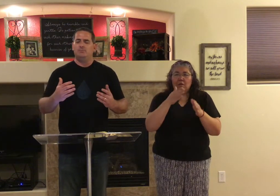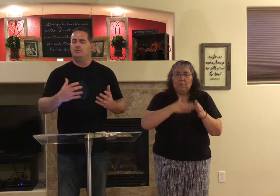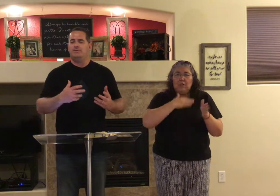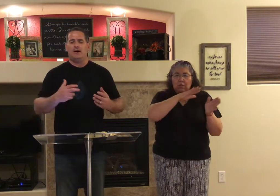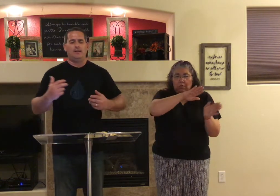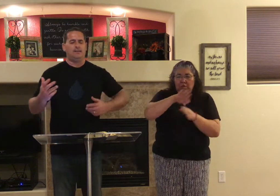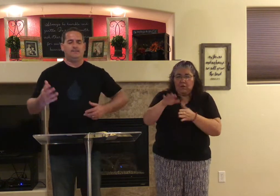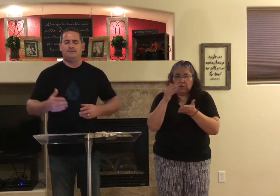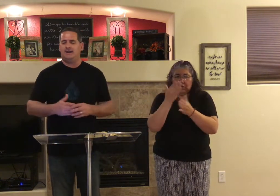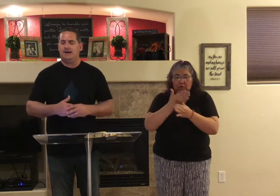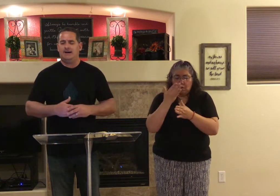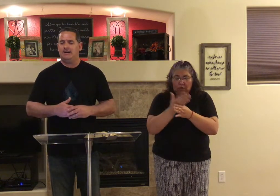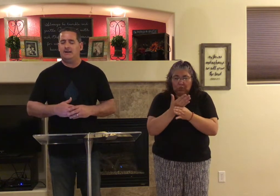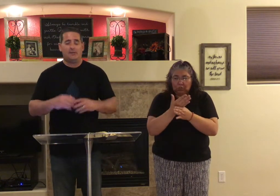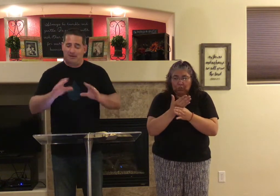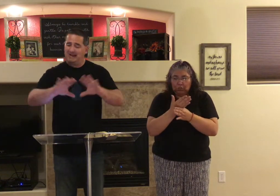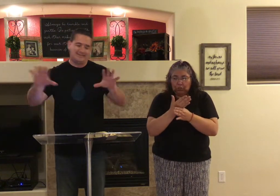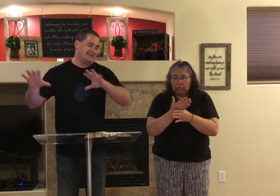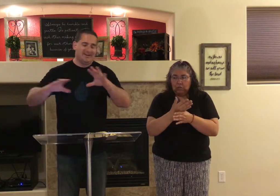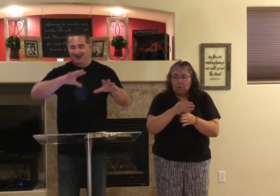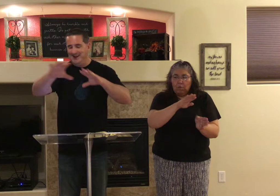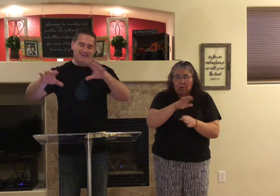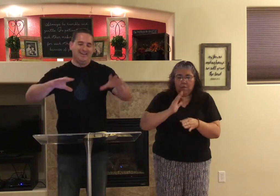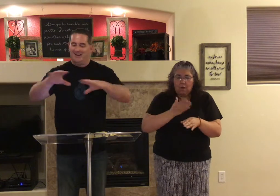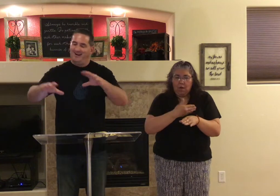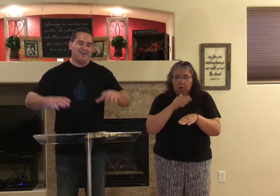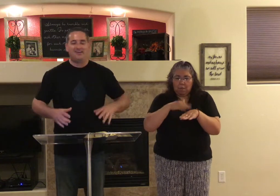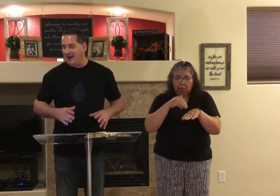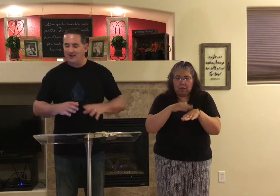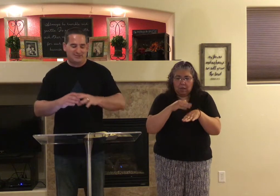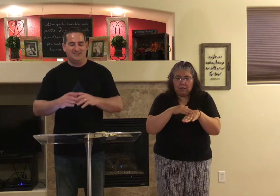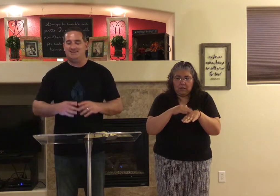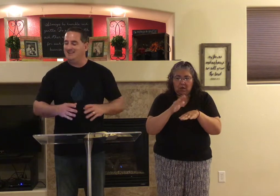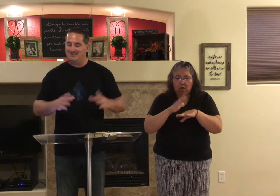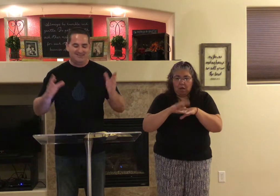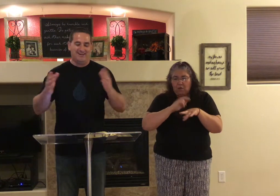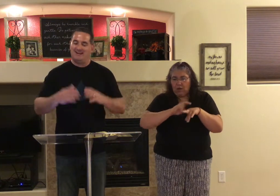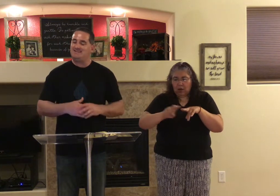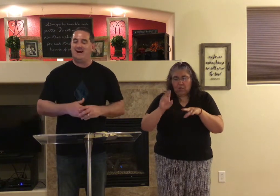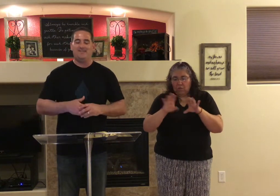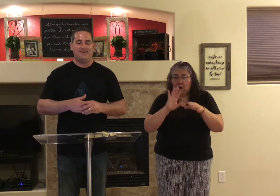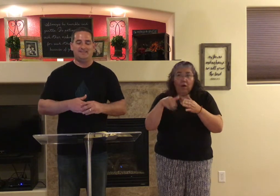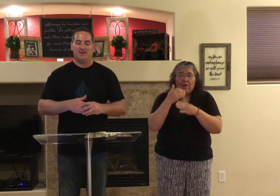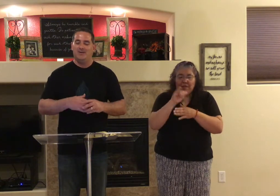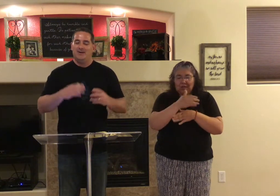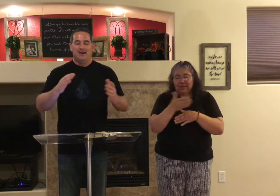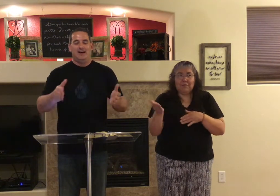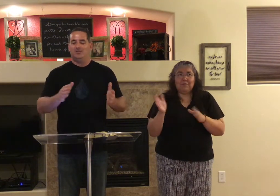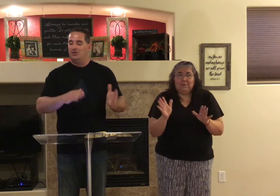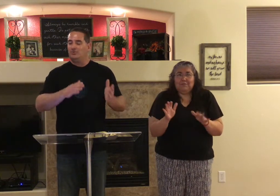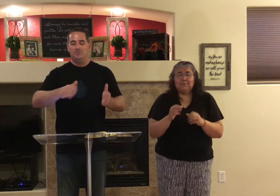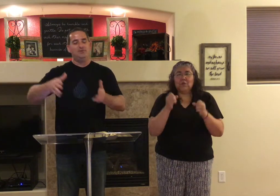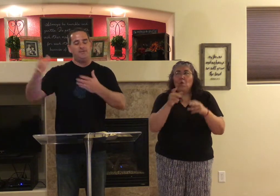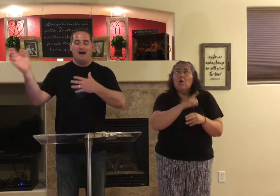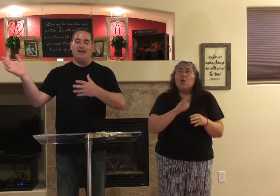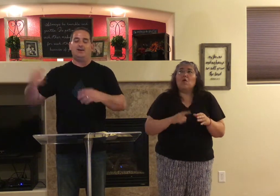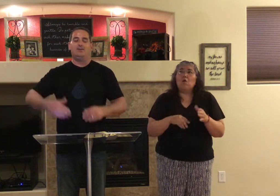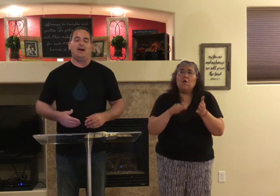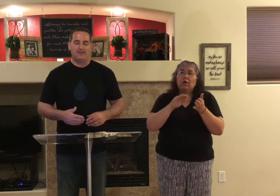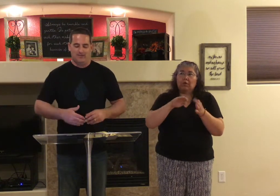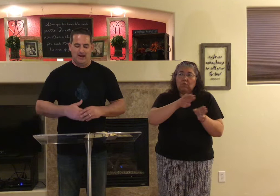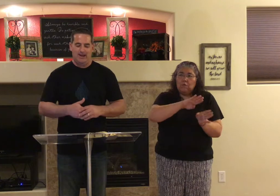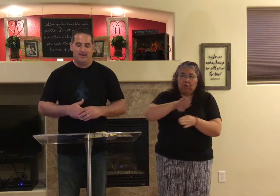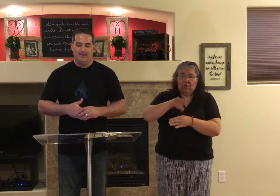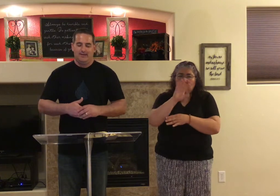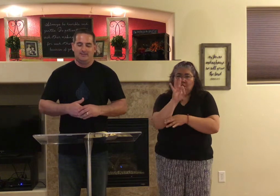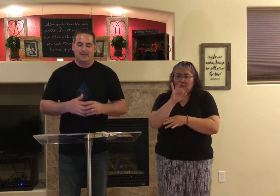God, remove all of our pets getting on our couches and doing all that stuff. And so, Lord, remove Fido